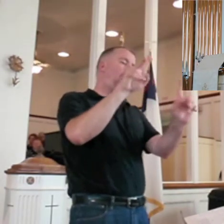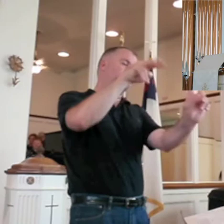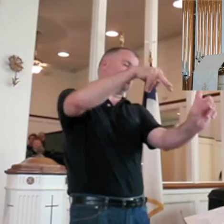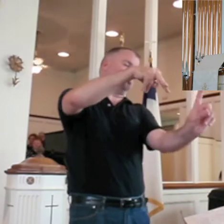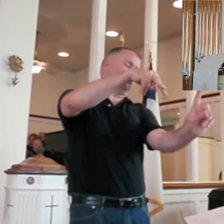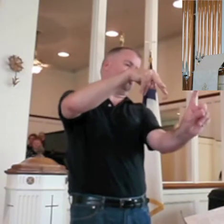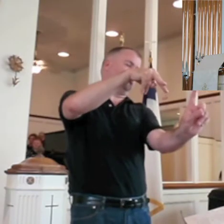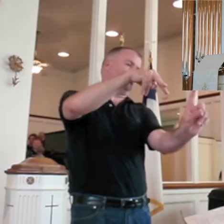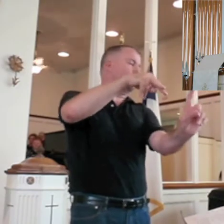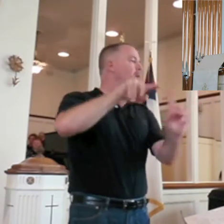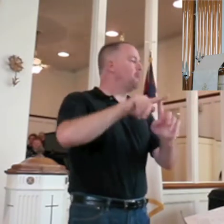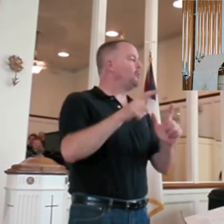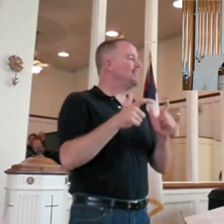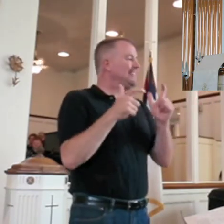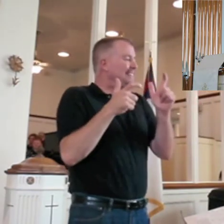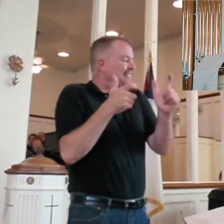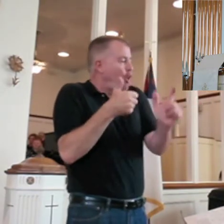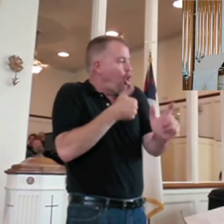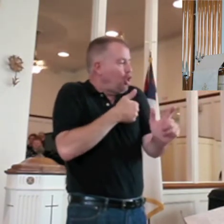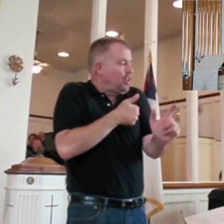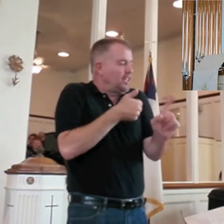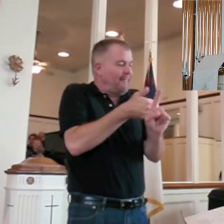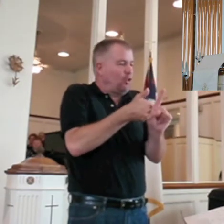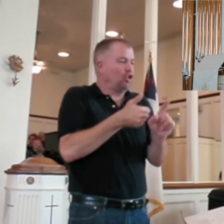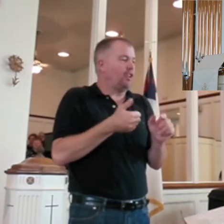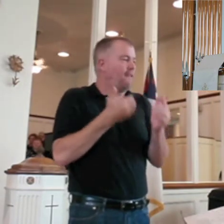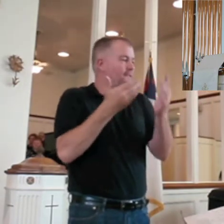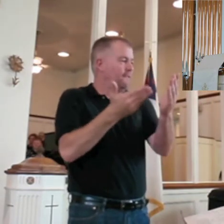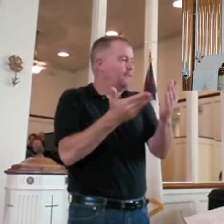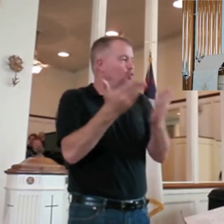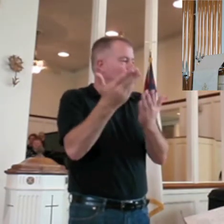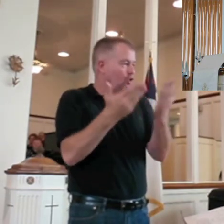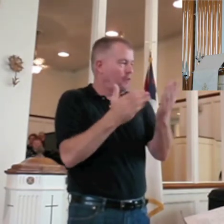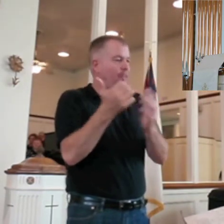or condescension, but about giving herself.